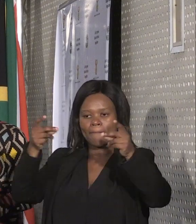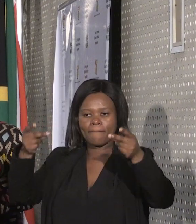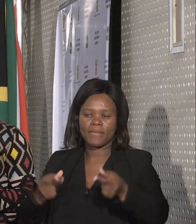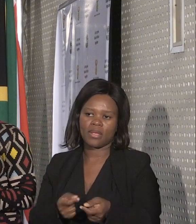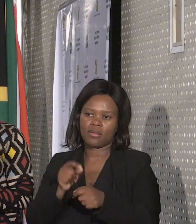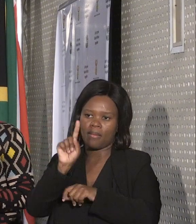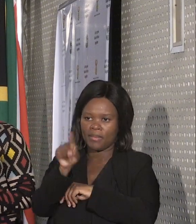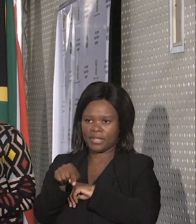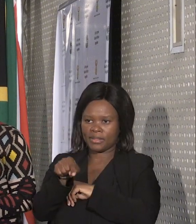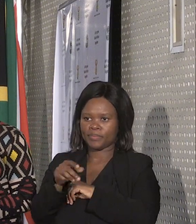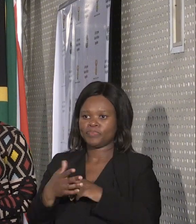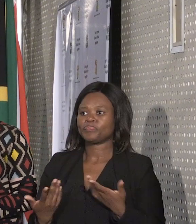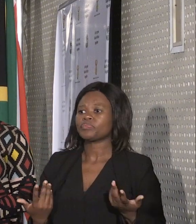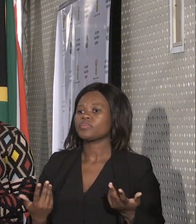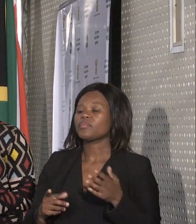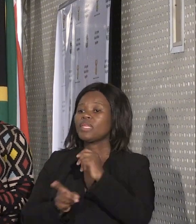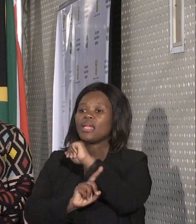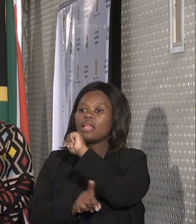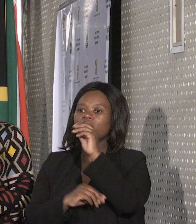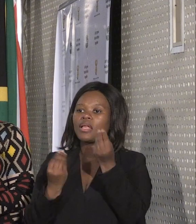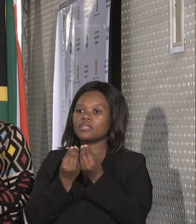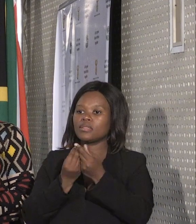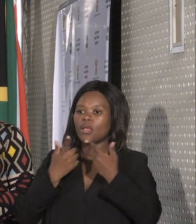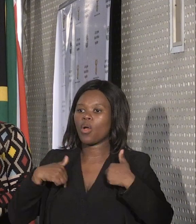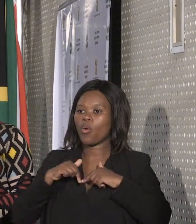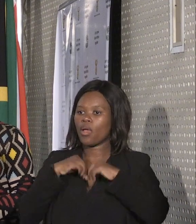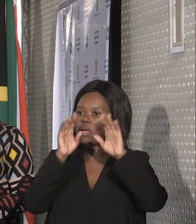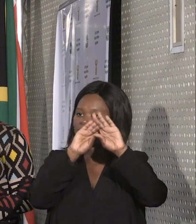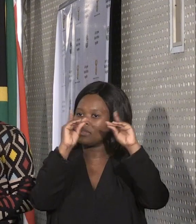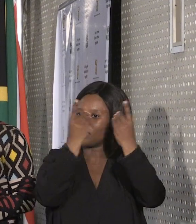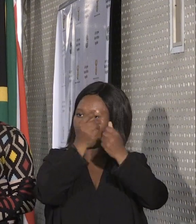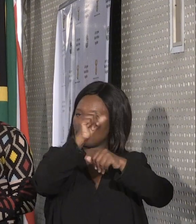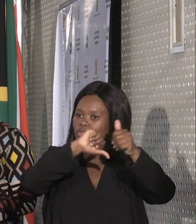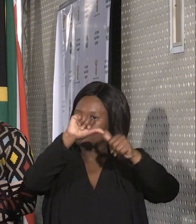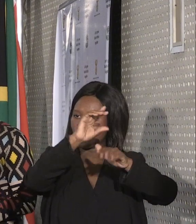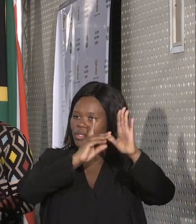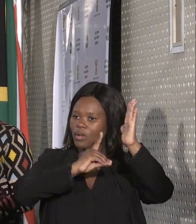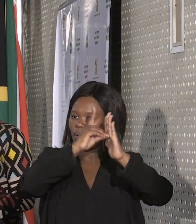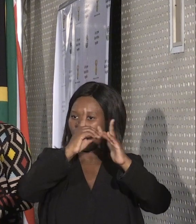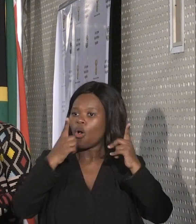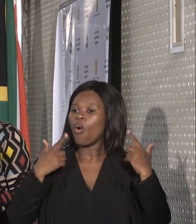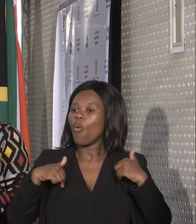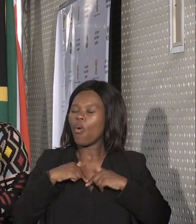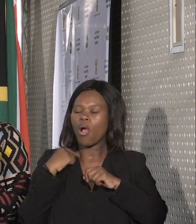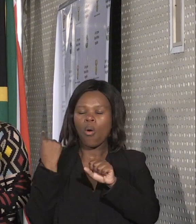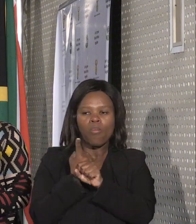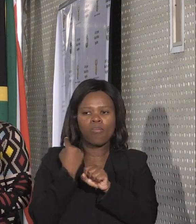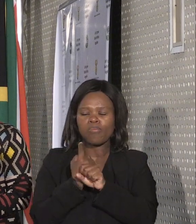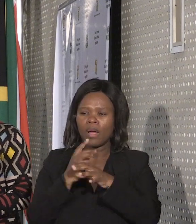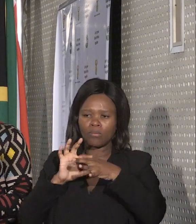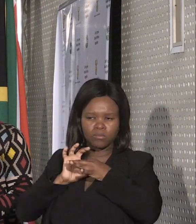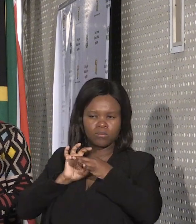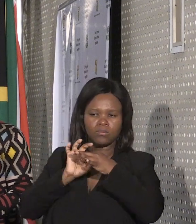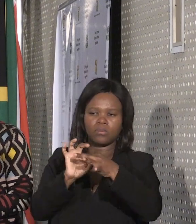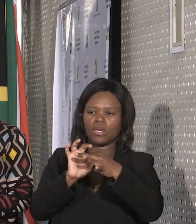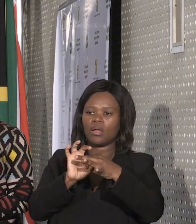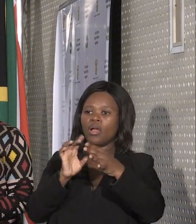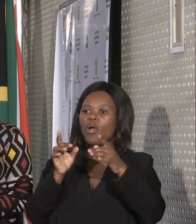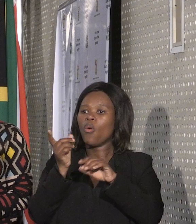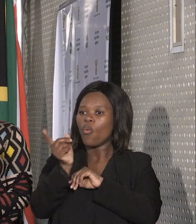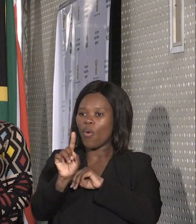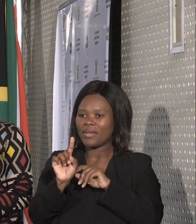immediately. Lastly, as a Department of Social Development, we've always been committed to